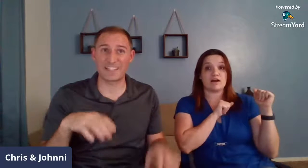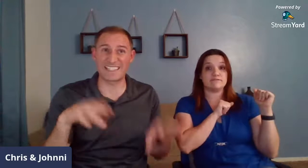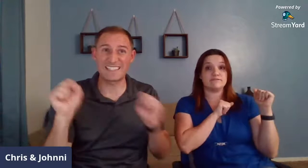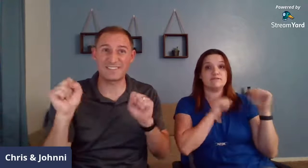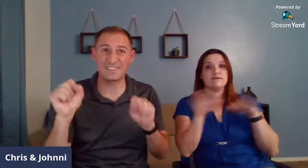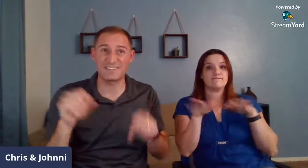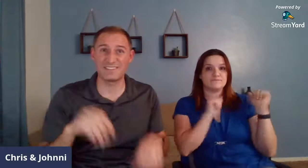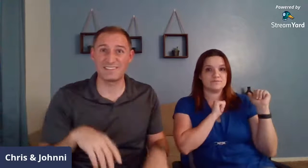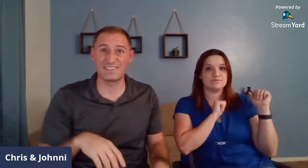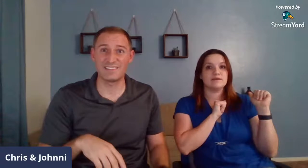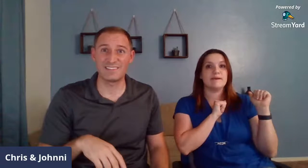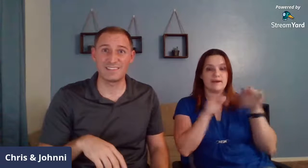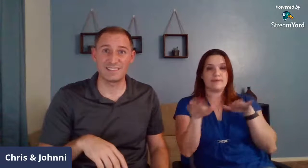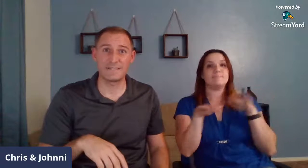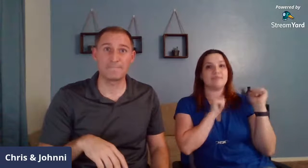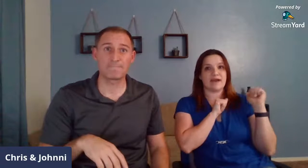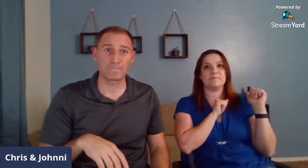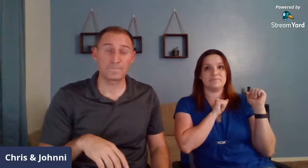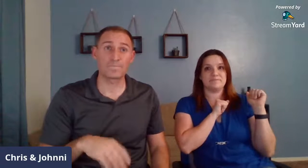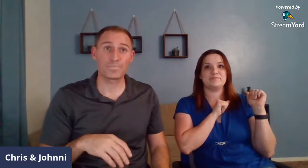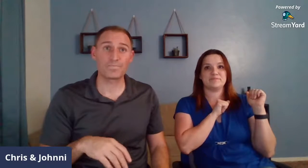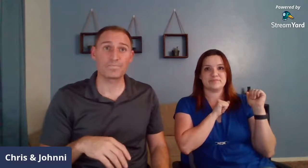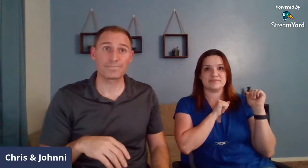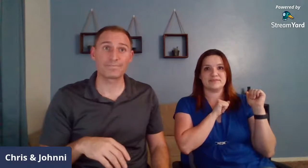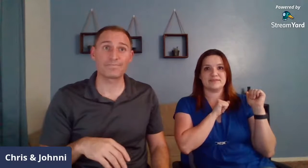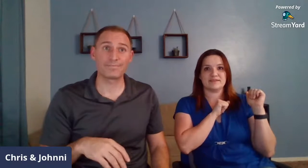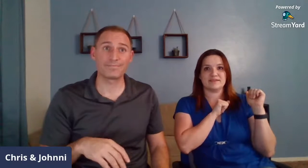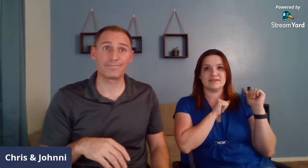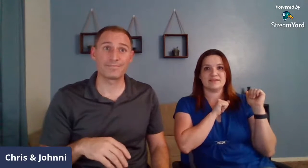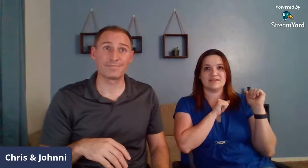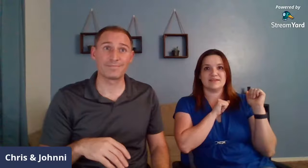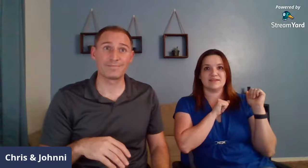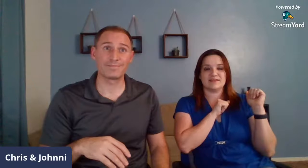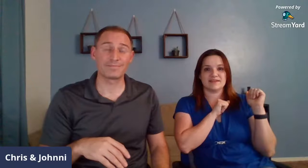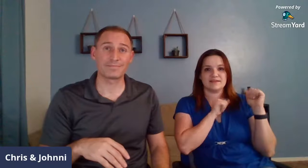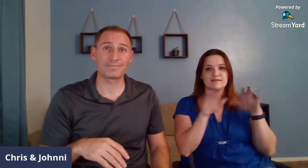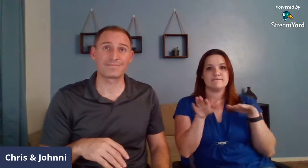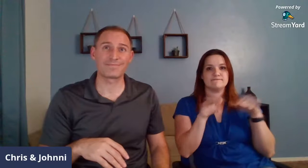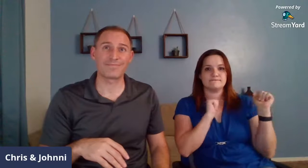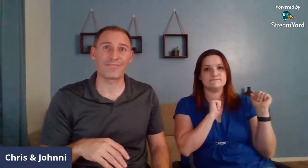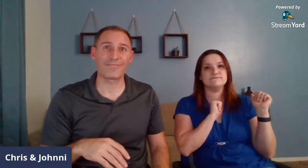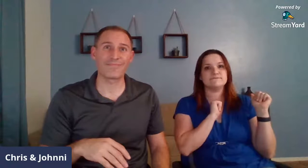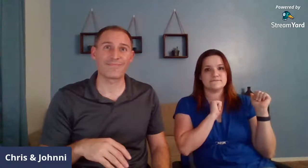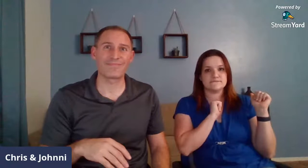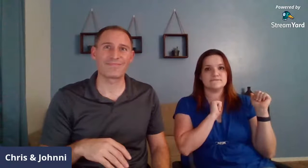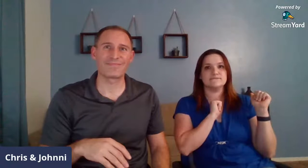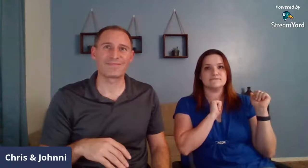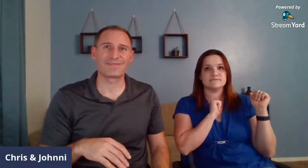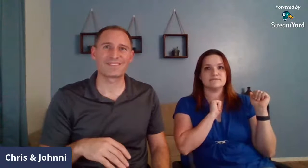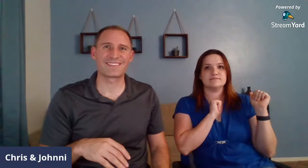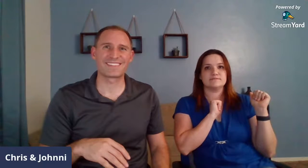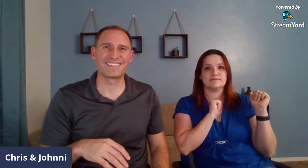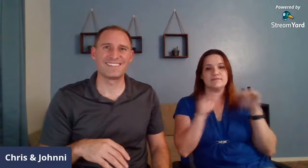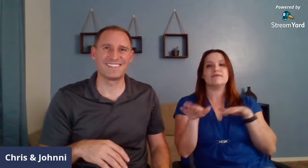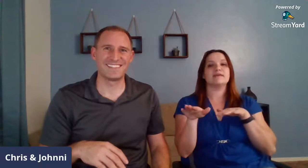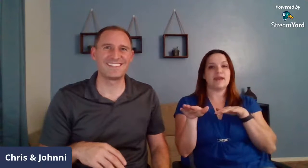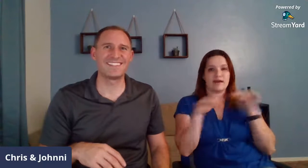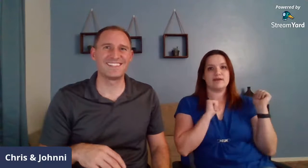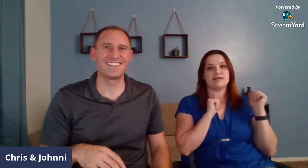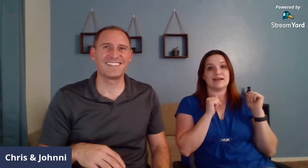off. leave. Yeah. Yeah. Okay. I was just watching ASL sign and she did it that way. Yeah. Like